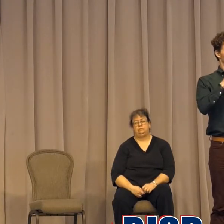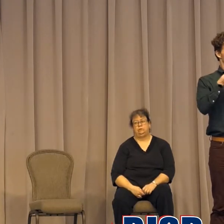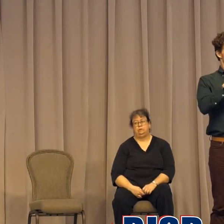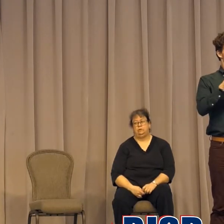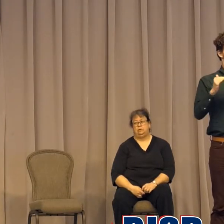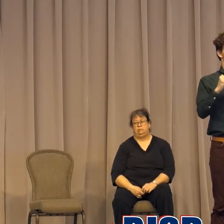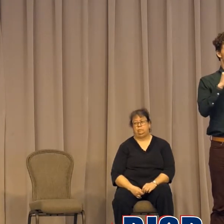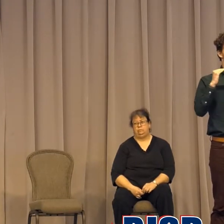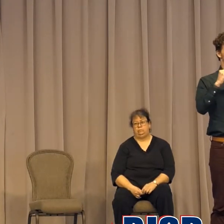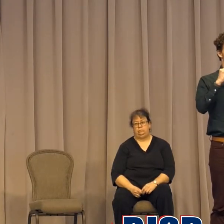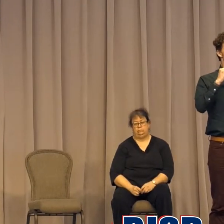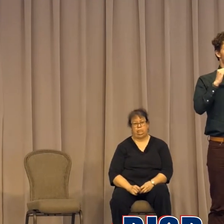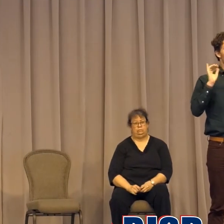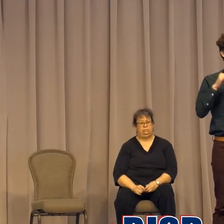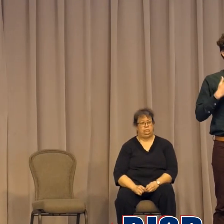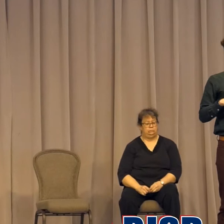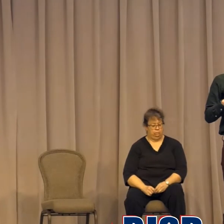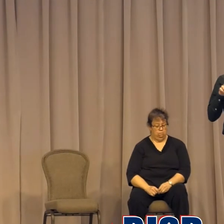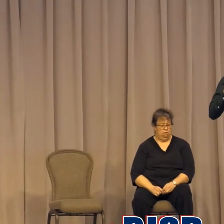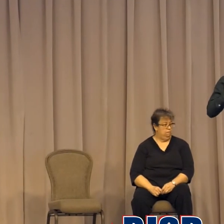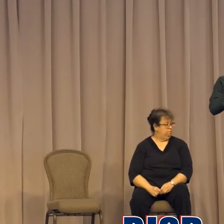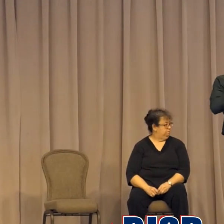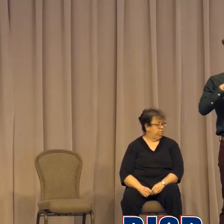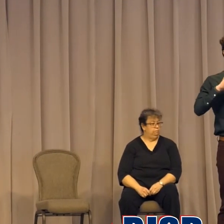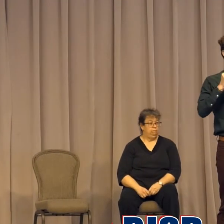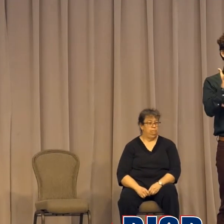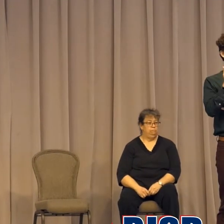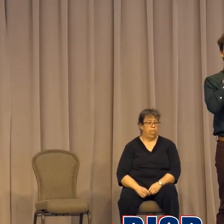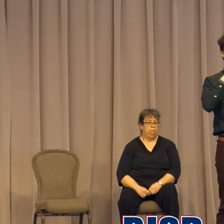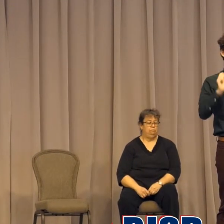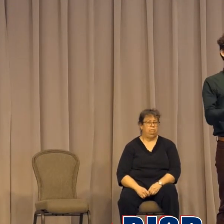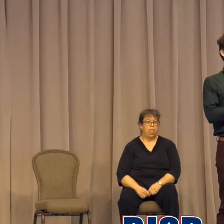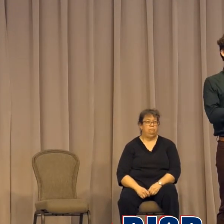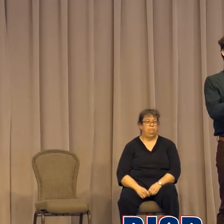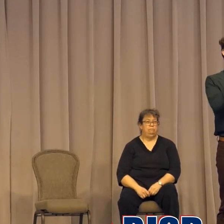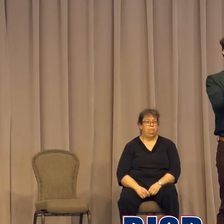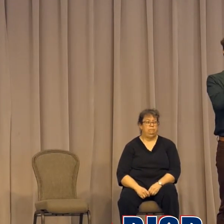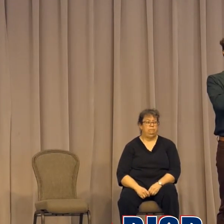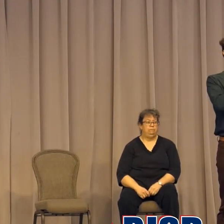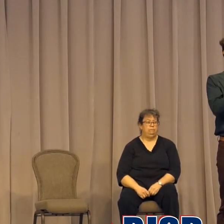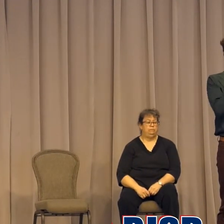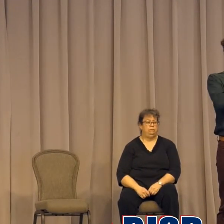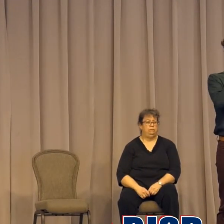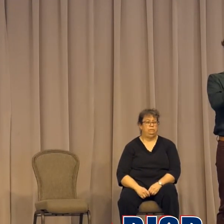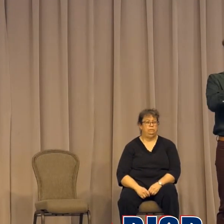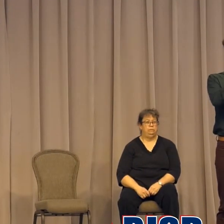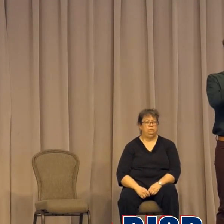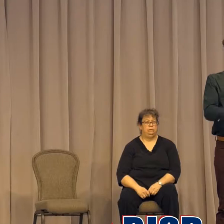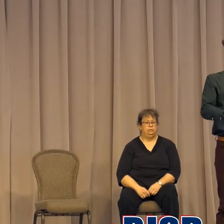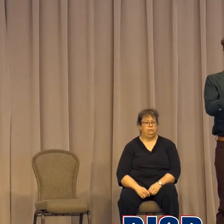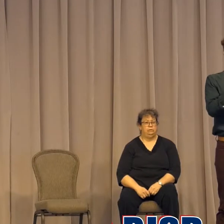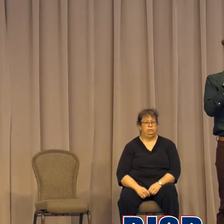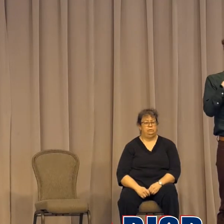why this House Bill 3 is transformational. It impacts every property taxpayer,